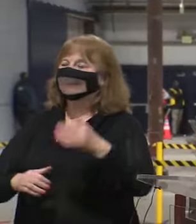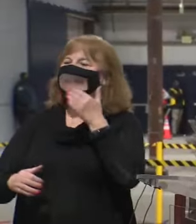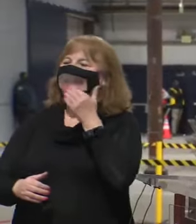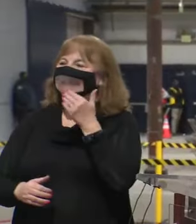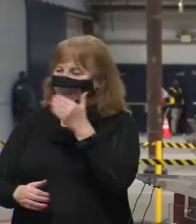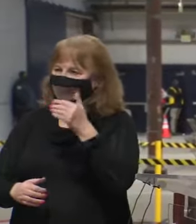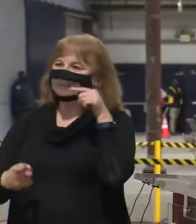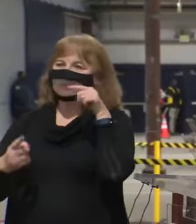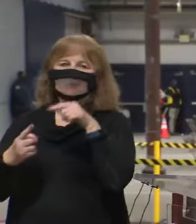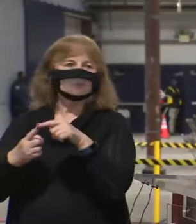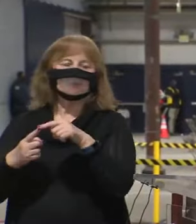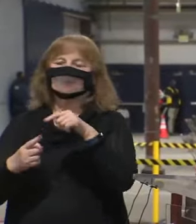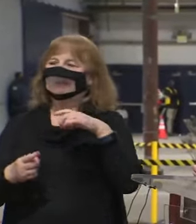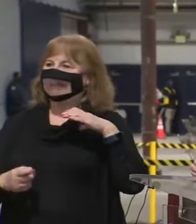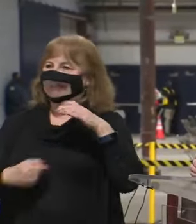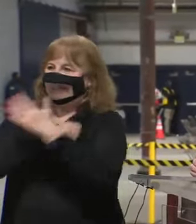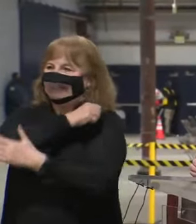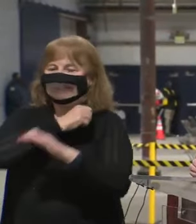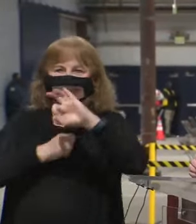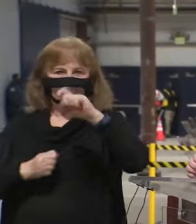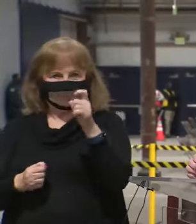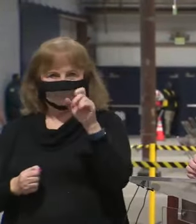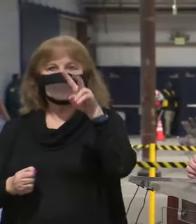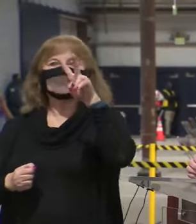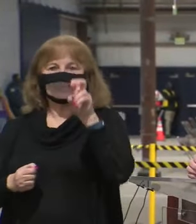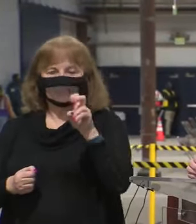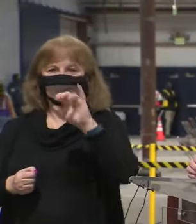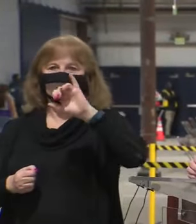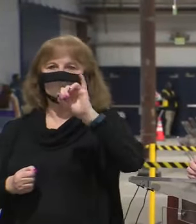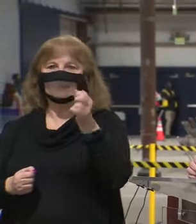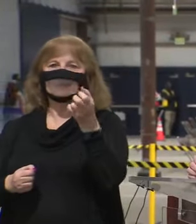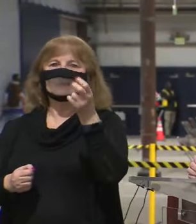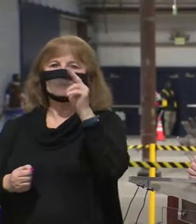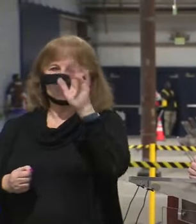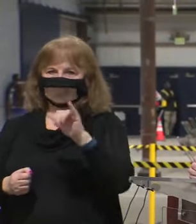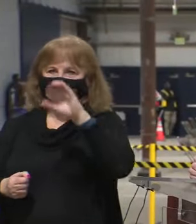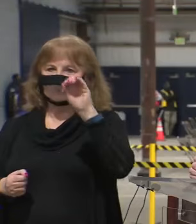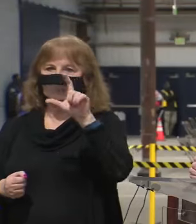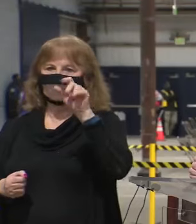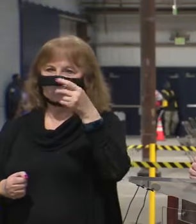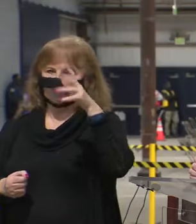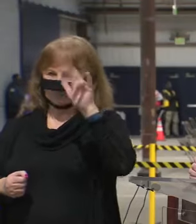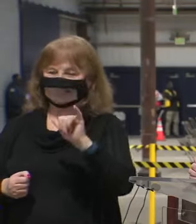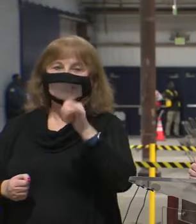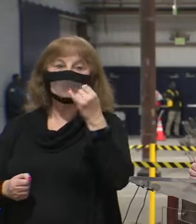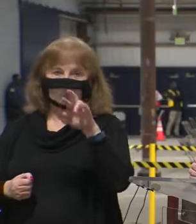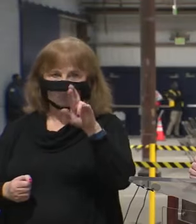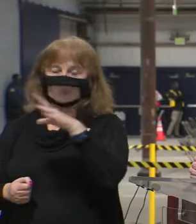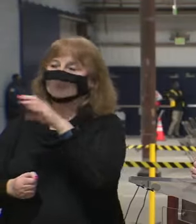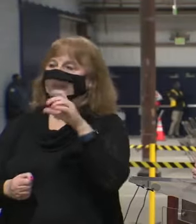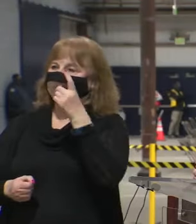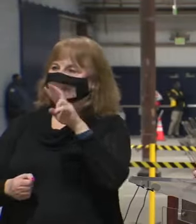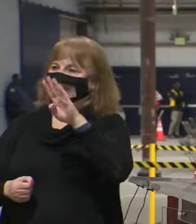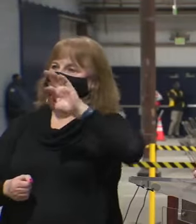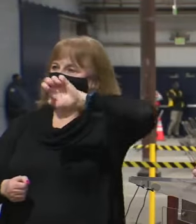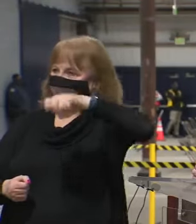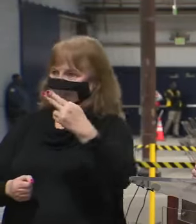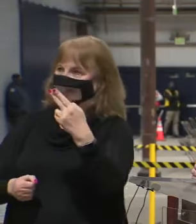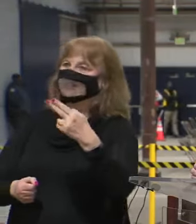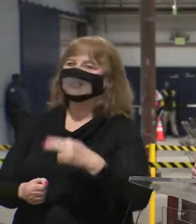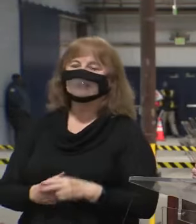Thank you to County Executive Johnny Olszewski, Jr., and to Dr.